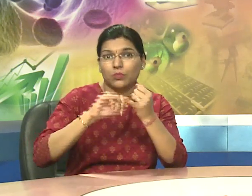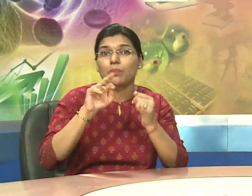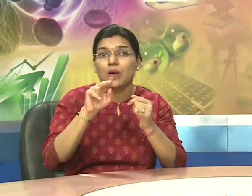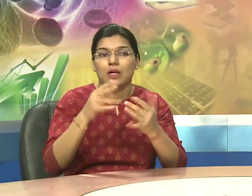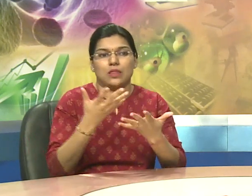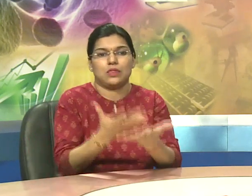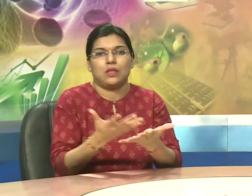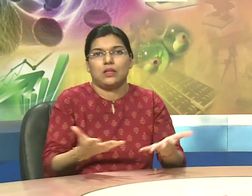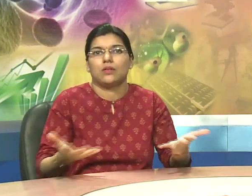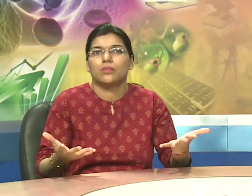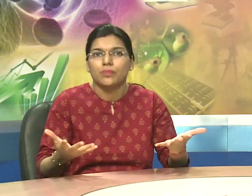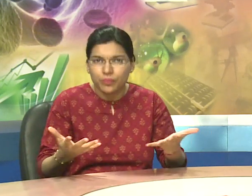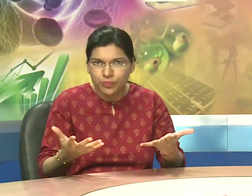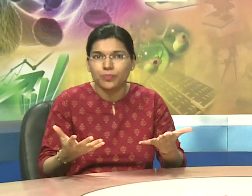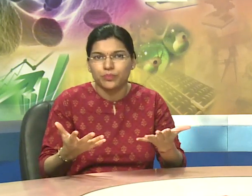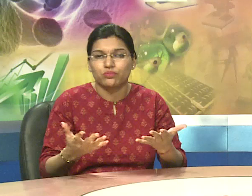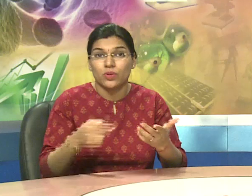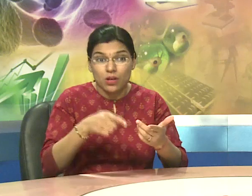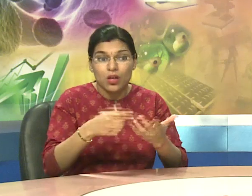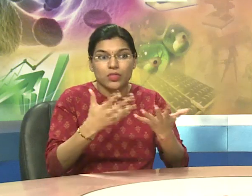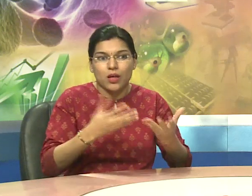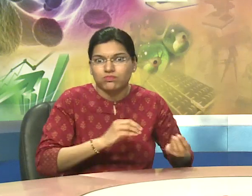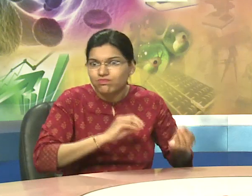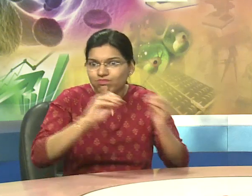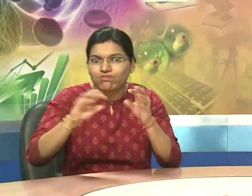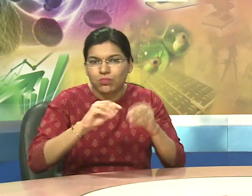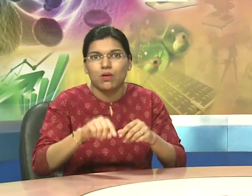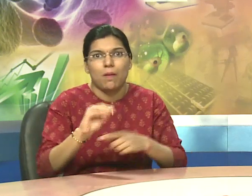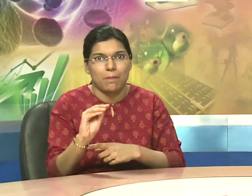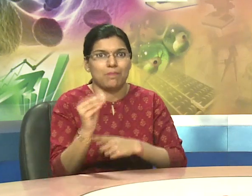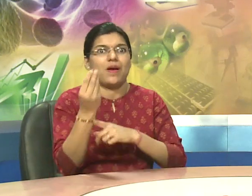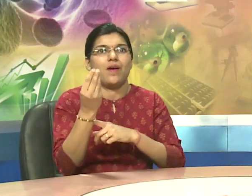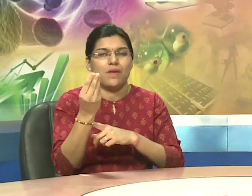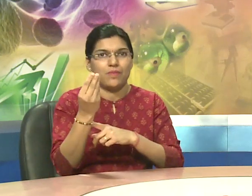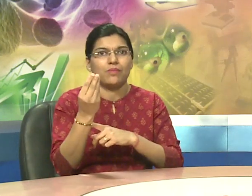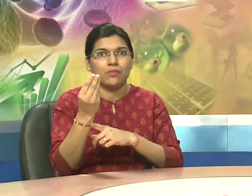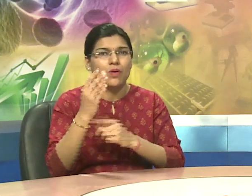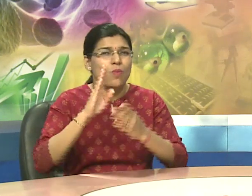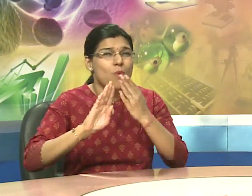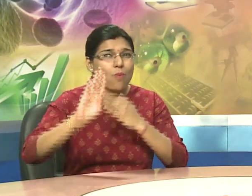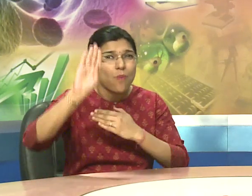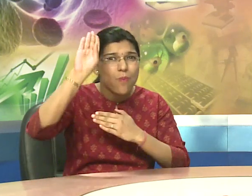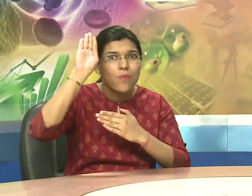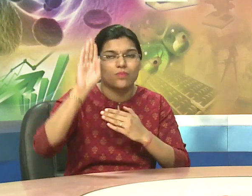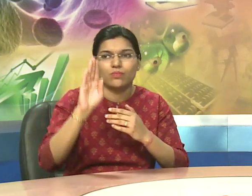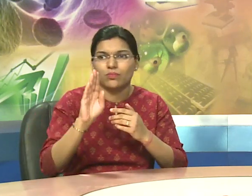Goods means things. Things move from one place